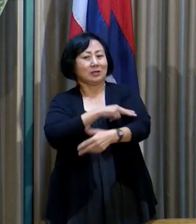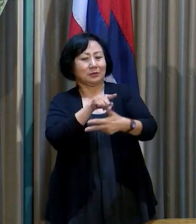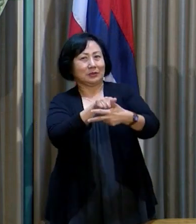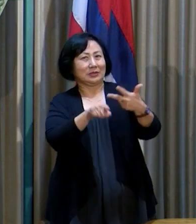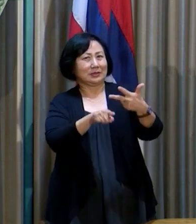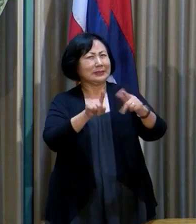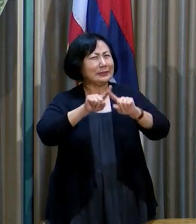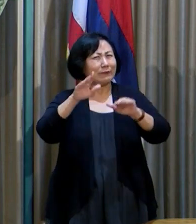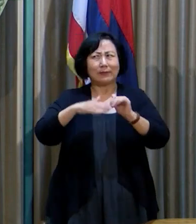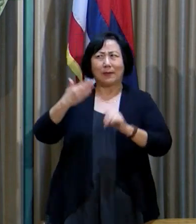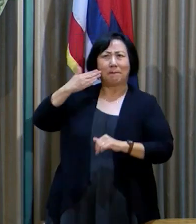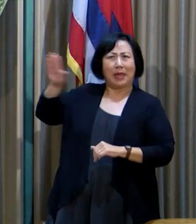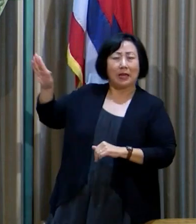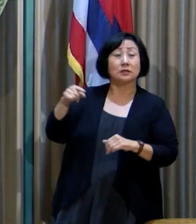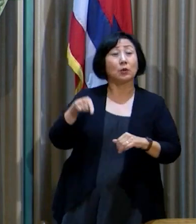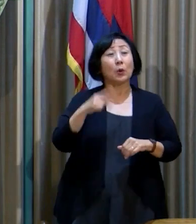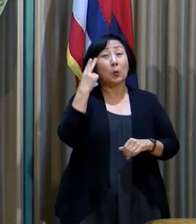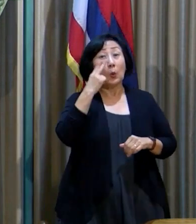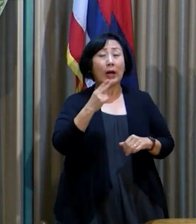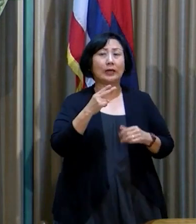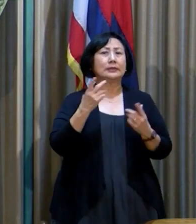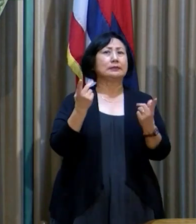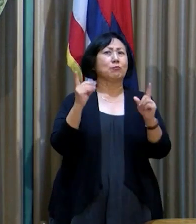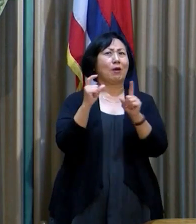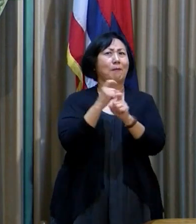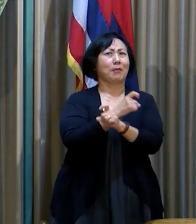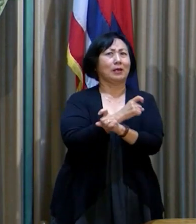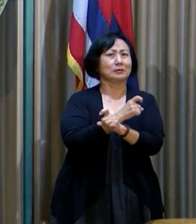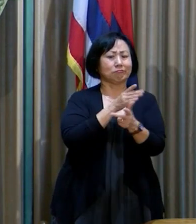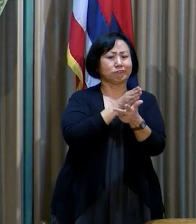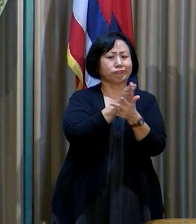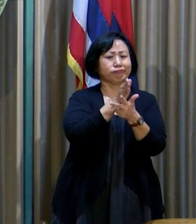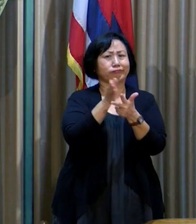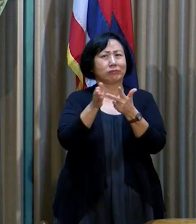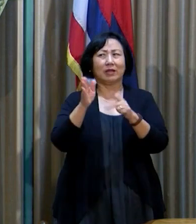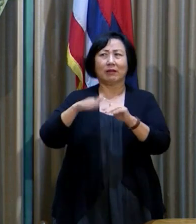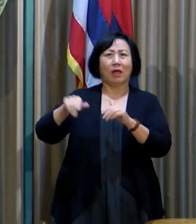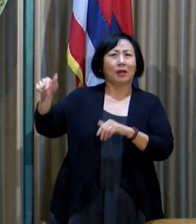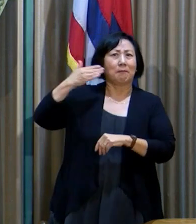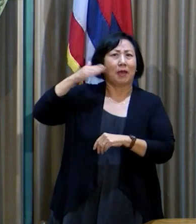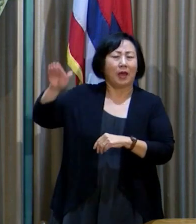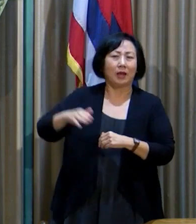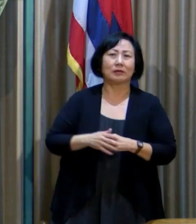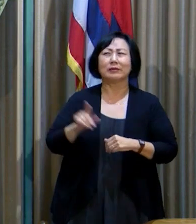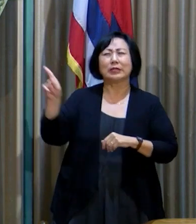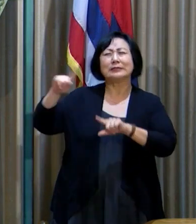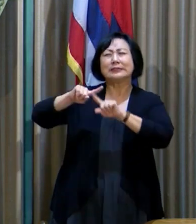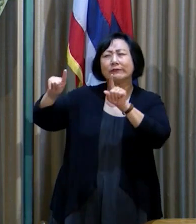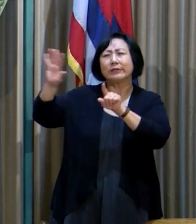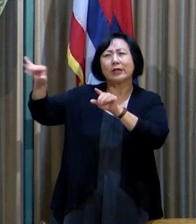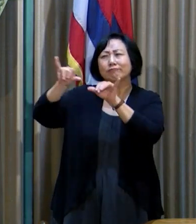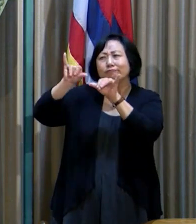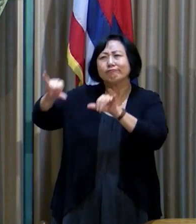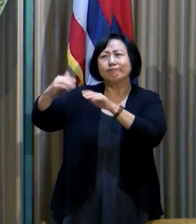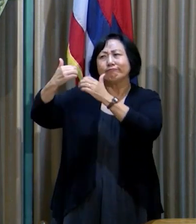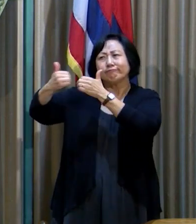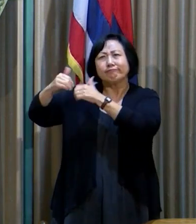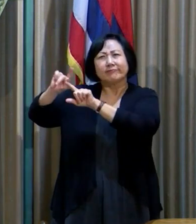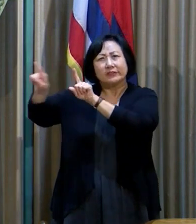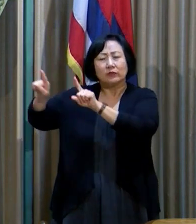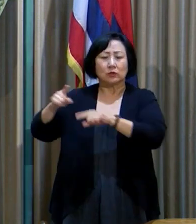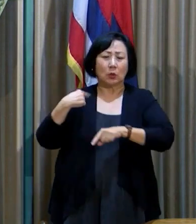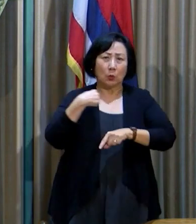Hawaii is more complex than other areas, and certainly we'll be looking at all of these issues as we